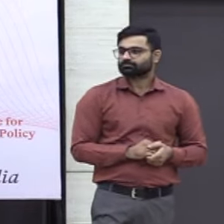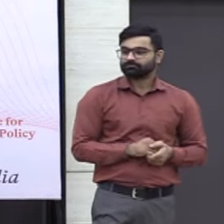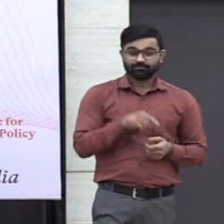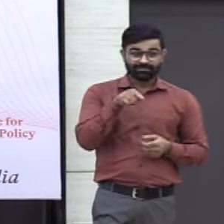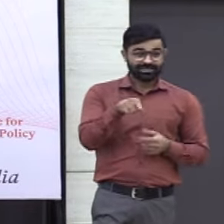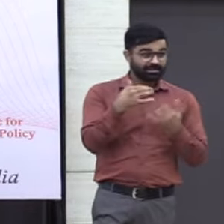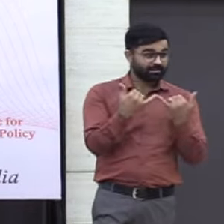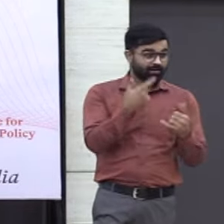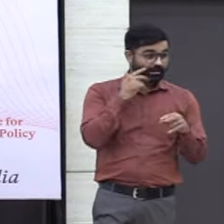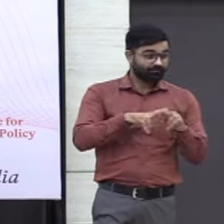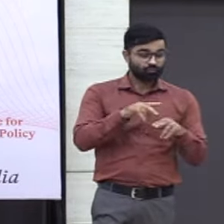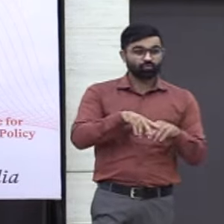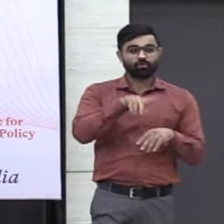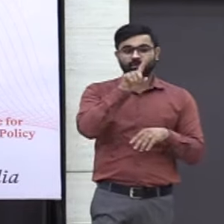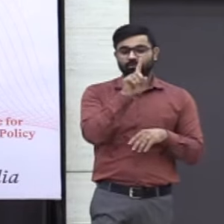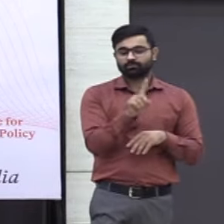this now, if you look at